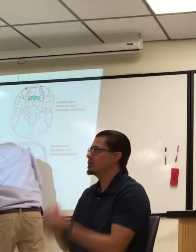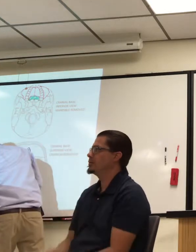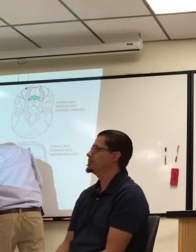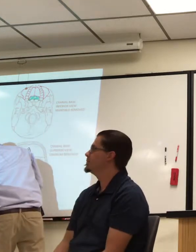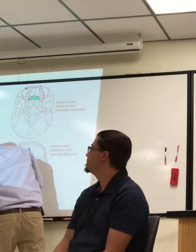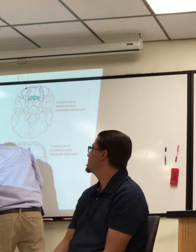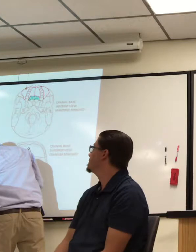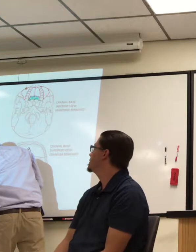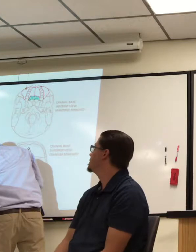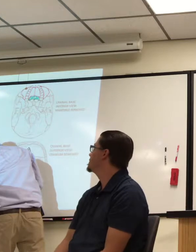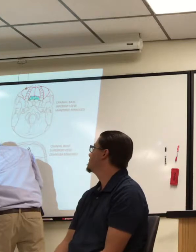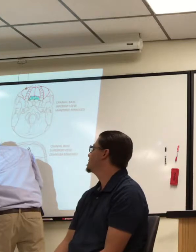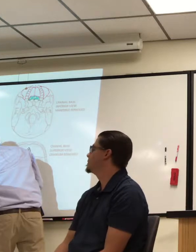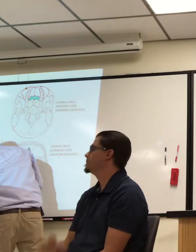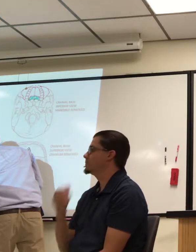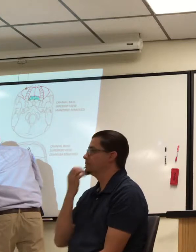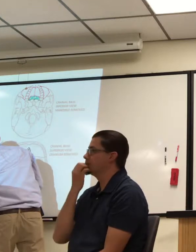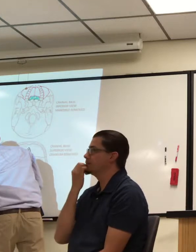On this view,